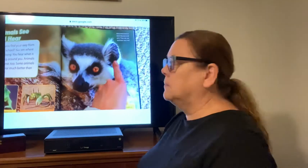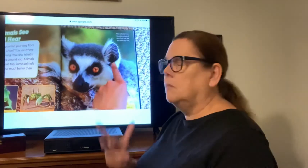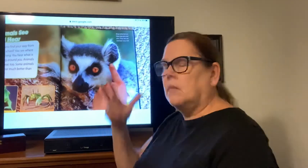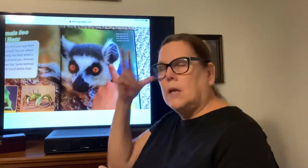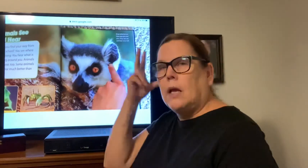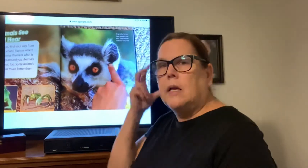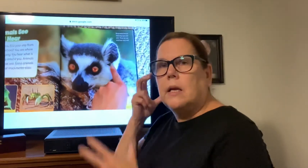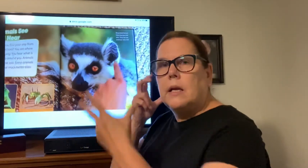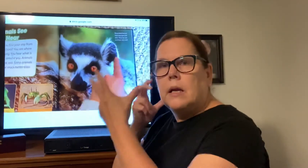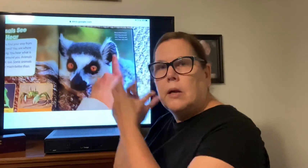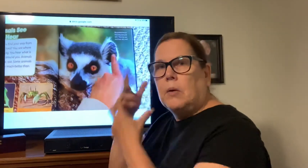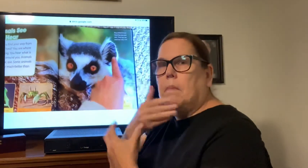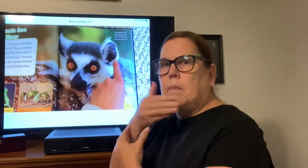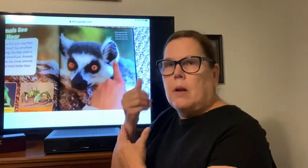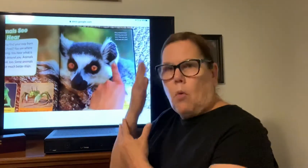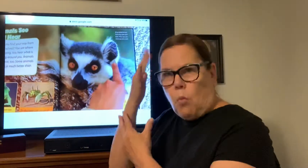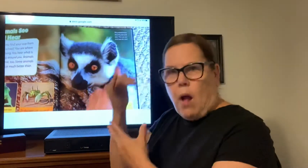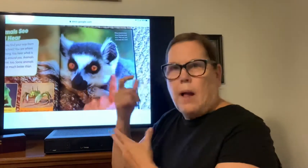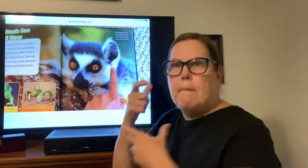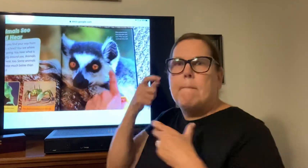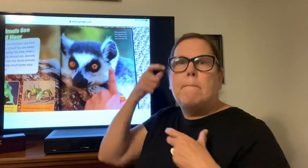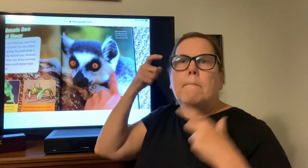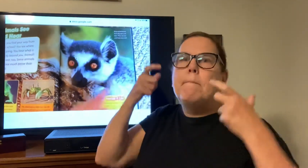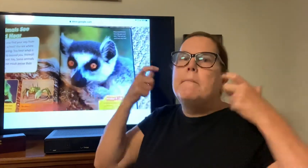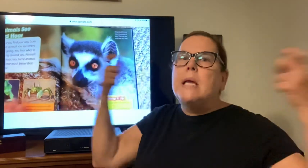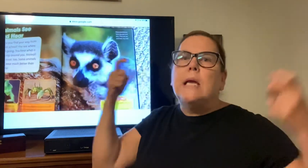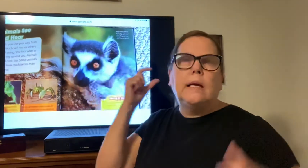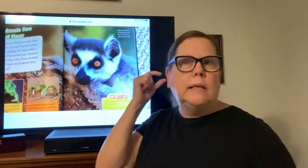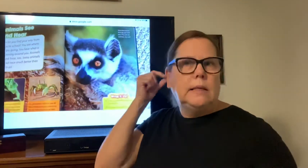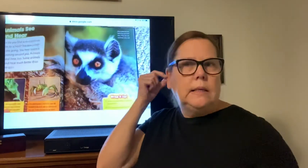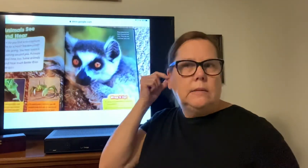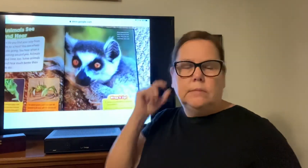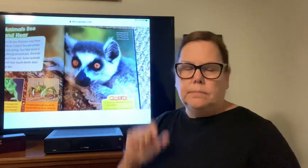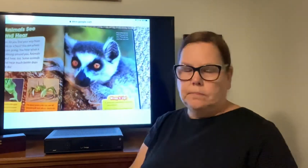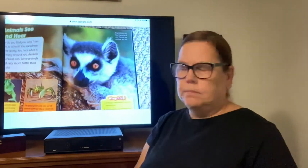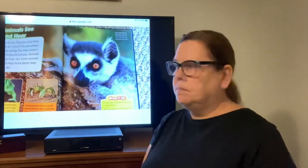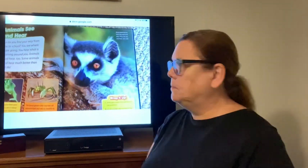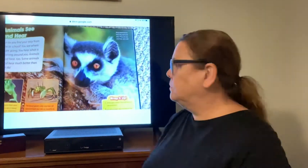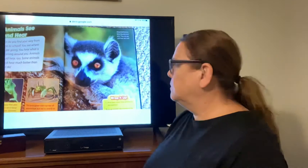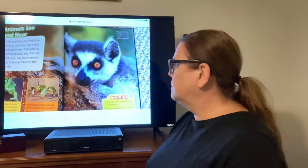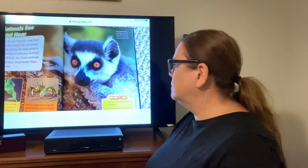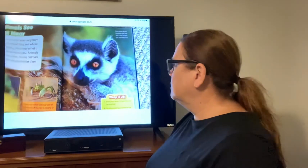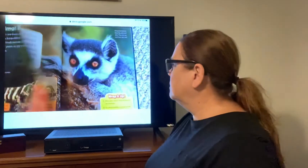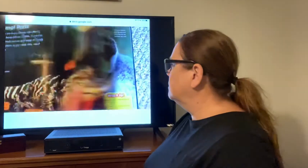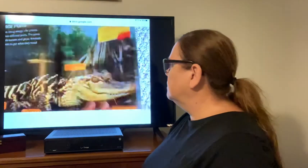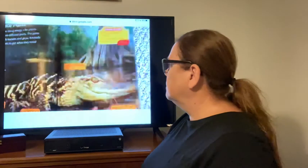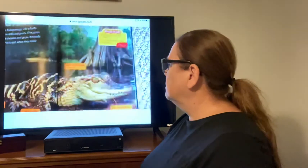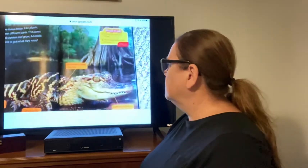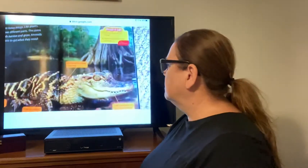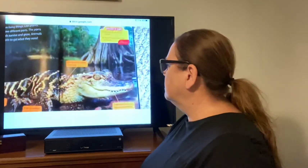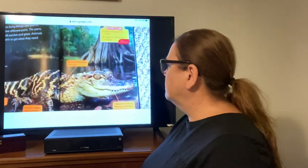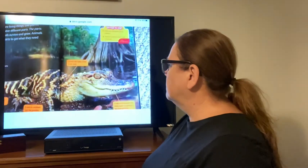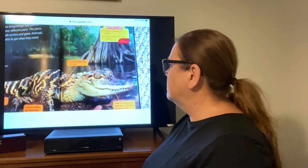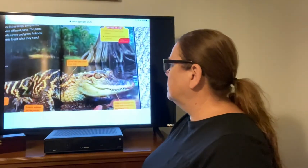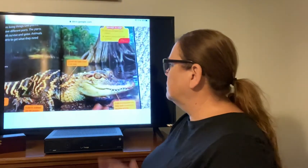capture, which allows us to hear better. So he can hear very well. Now take a look at his eyes and look at our caiman's eyes.